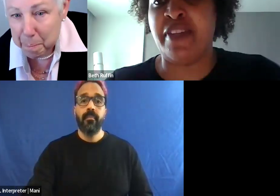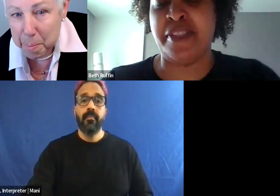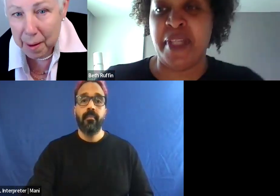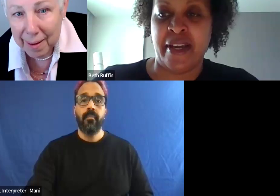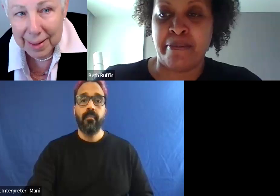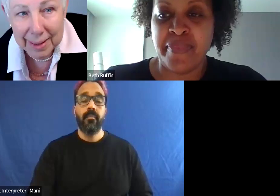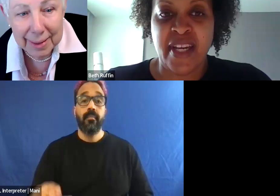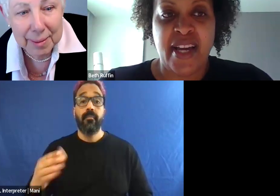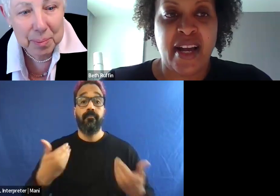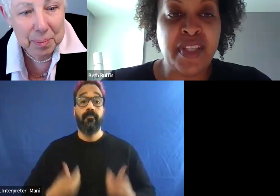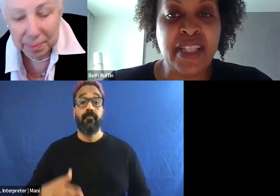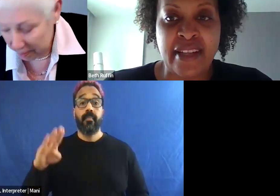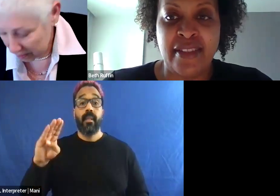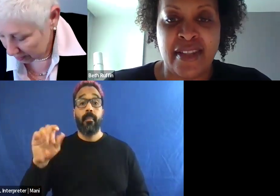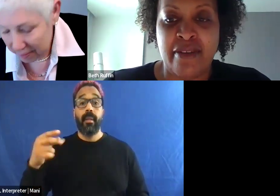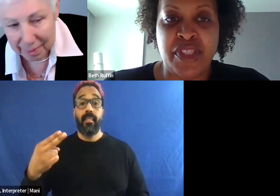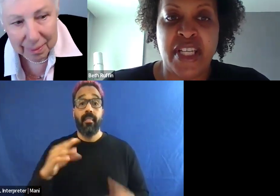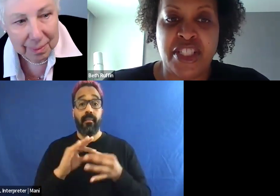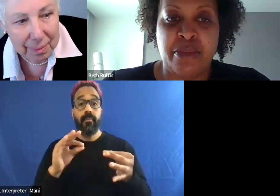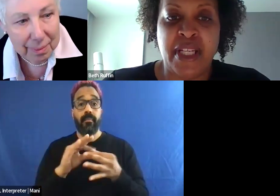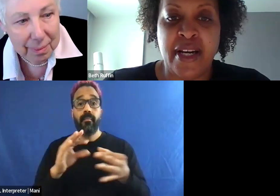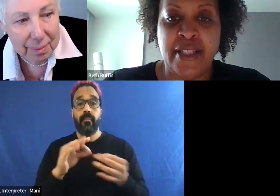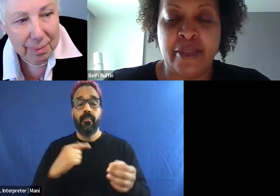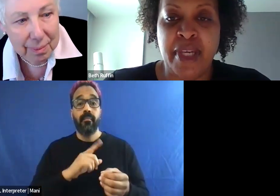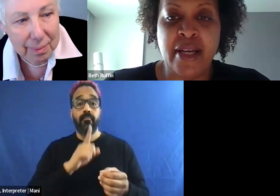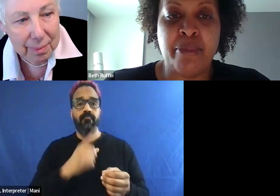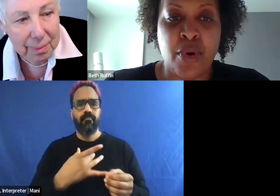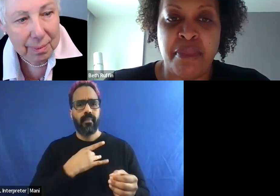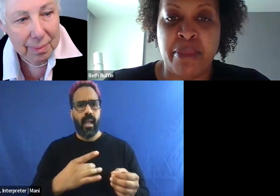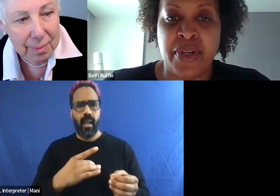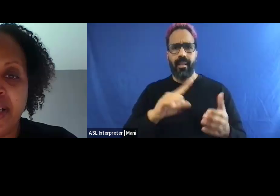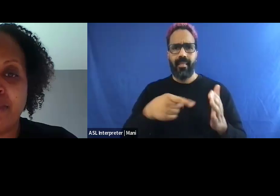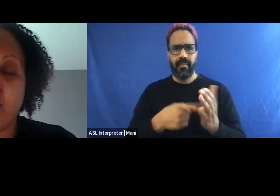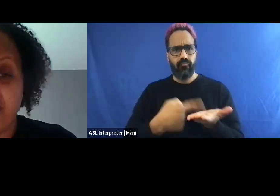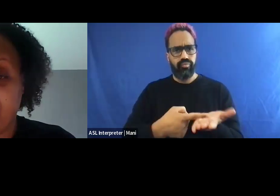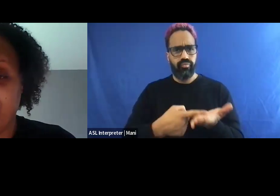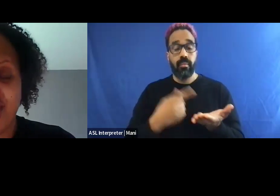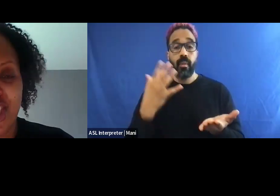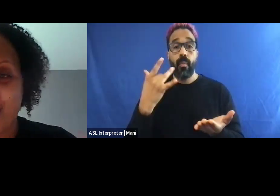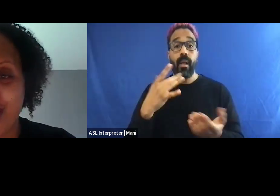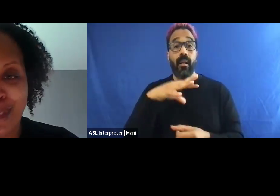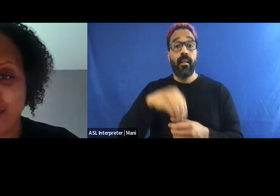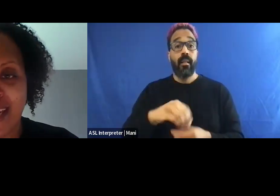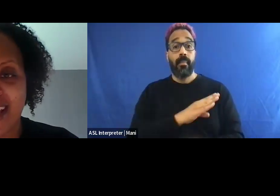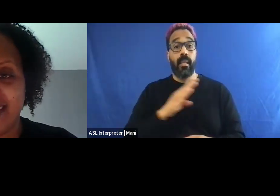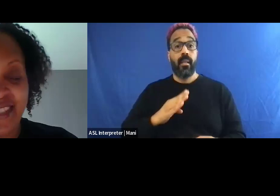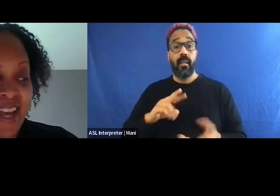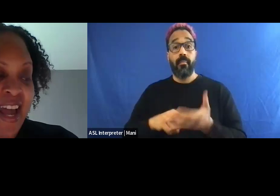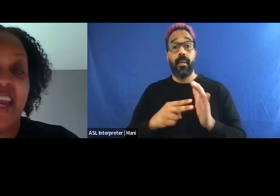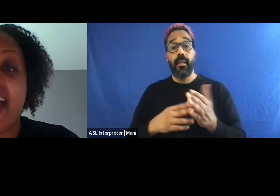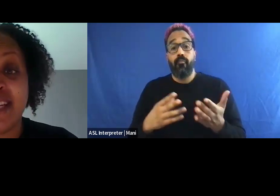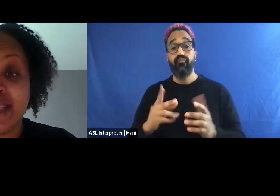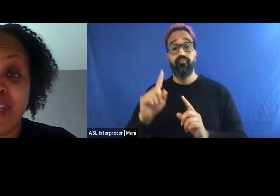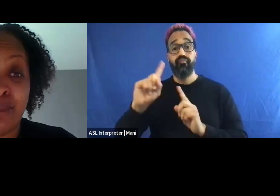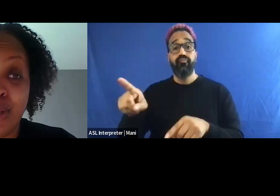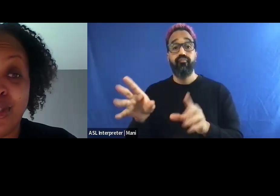This is Beth speaking. I really like this conversation because being a board member is more than just showing up to meetings